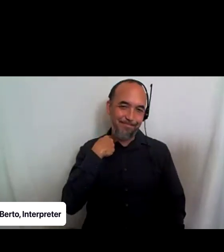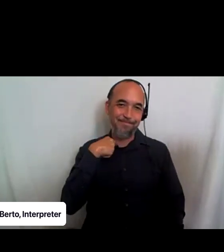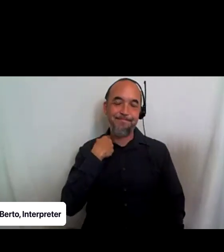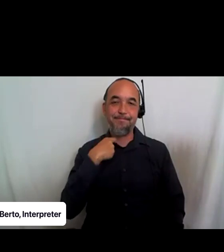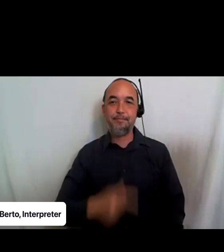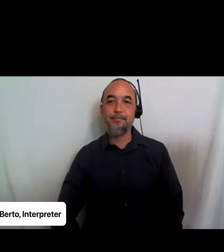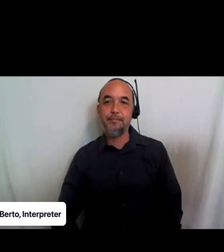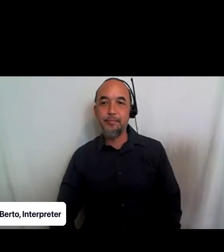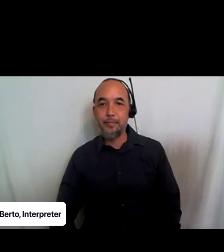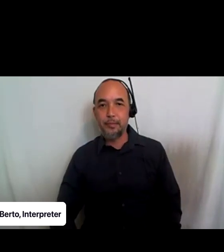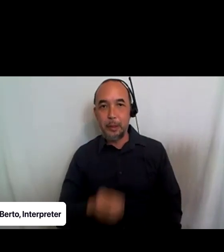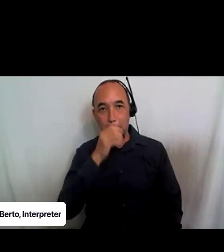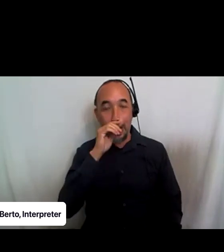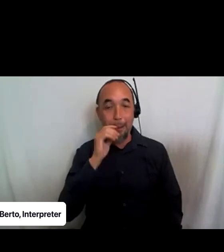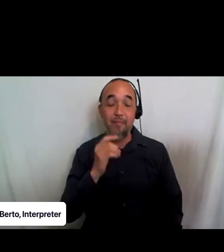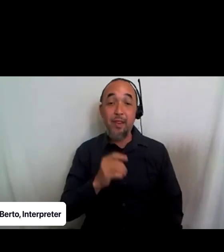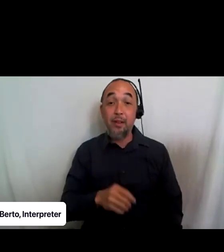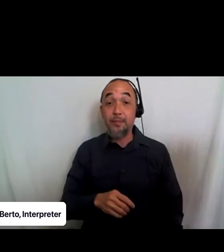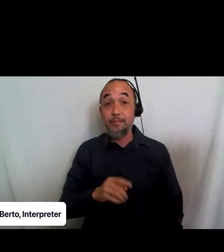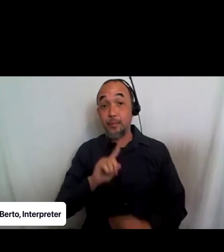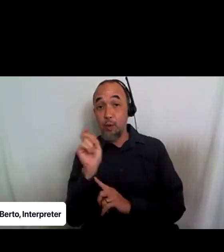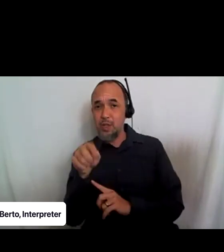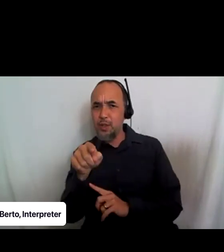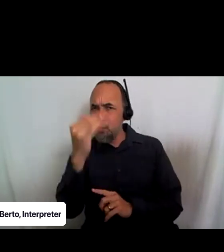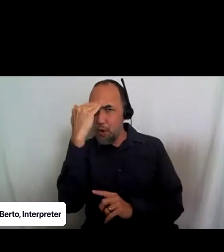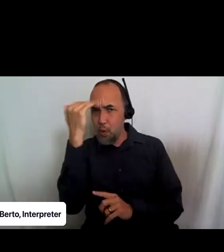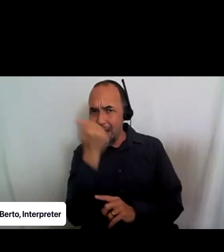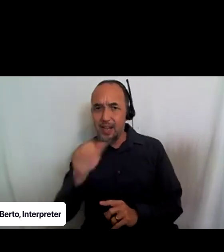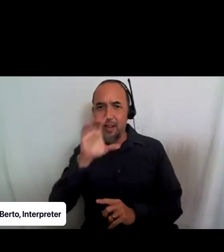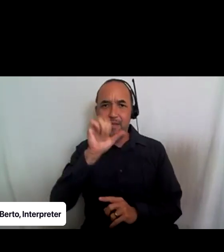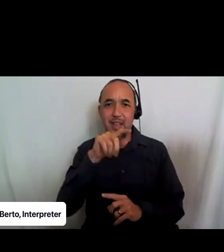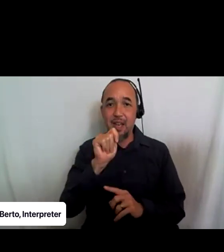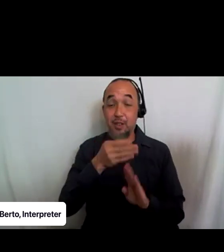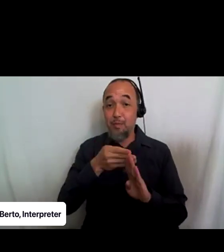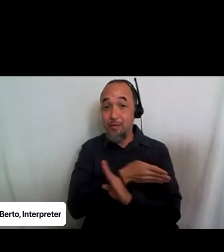Elizabeth asked, "Did you know anyone from the cast or crew before the show?"